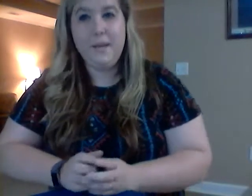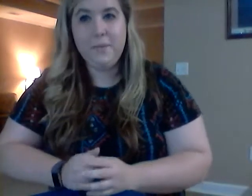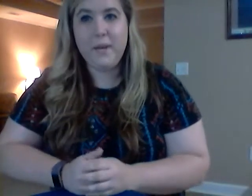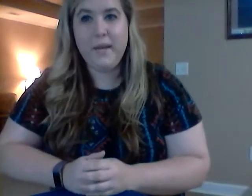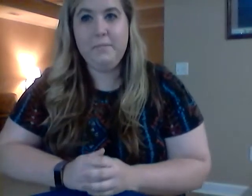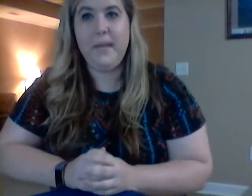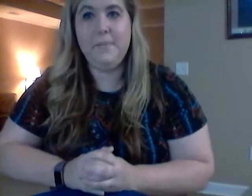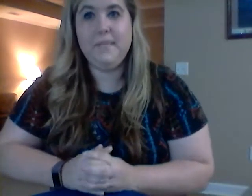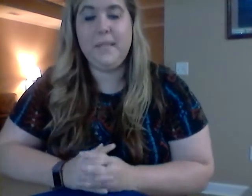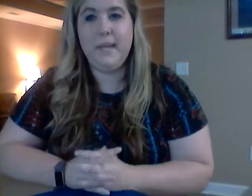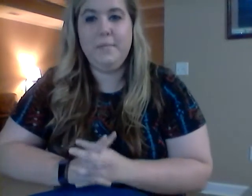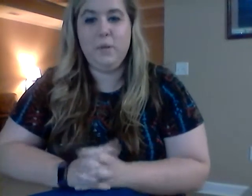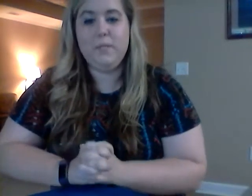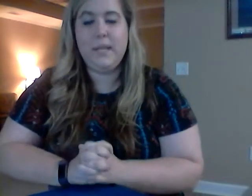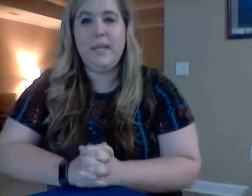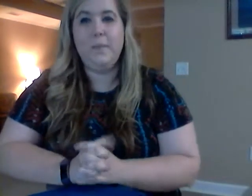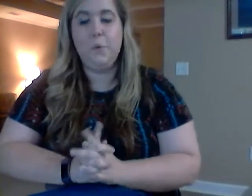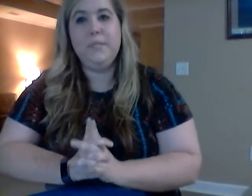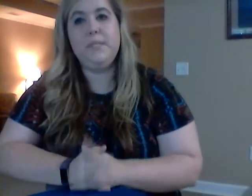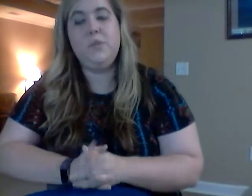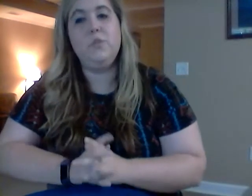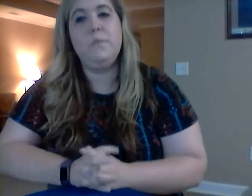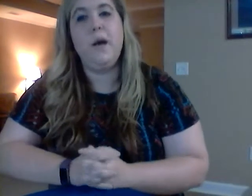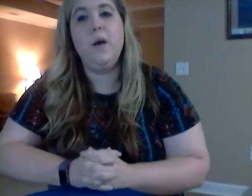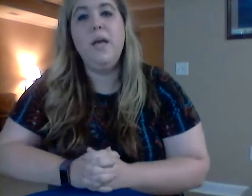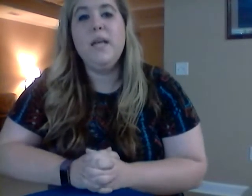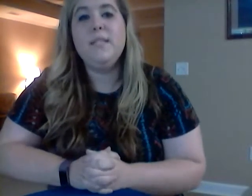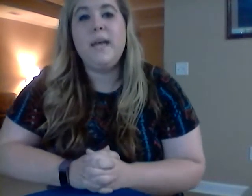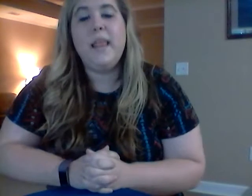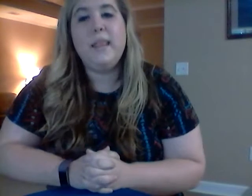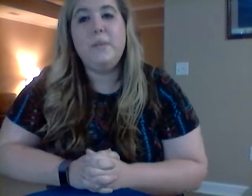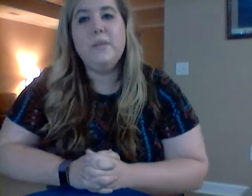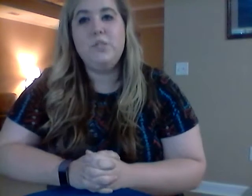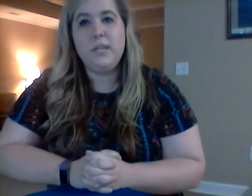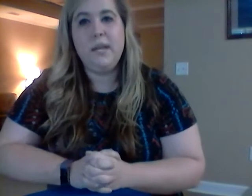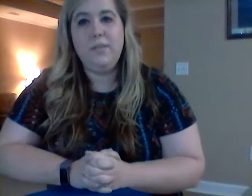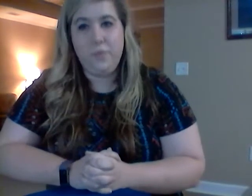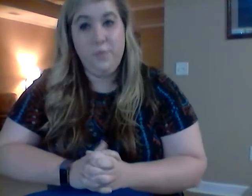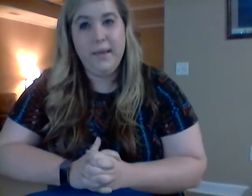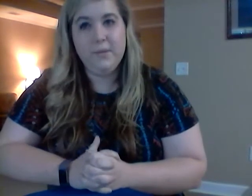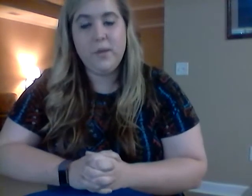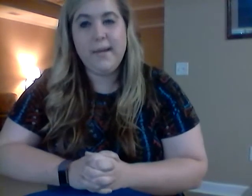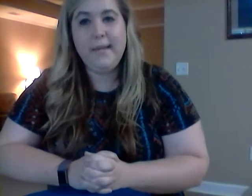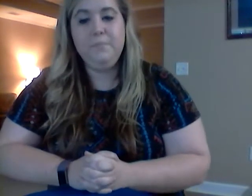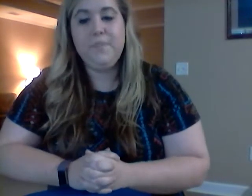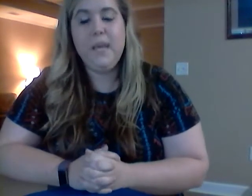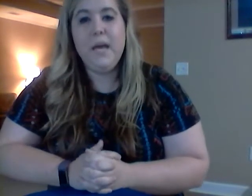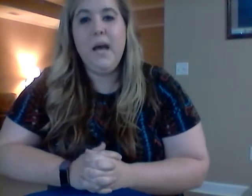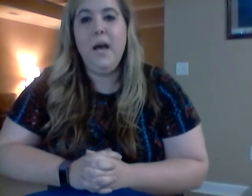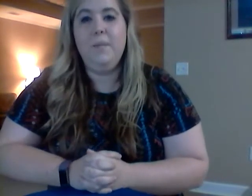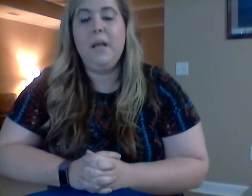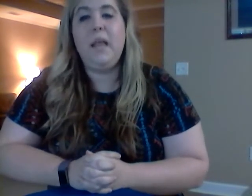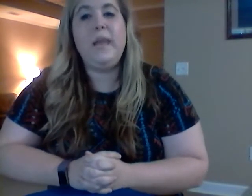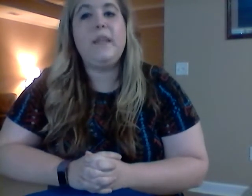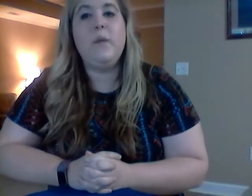Hi everyone, my name is Kelly Middleton and I'm going to teach you about sign language today through MAN training. A client that I